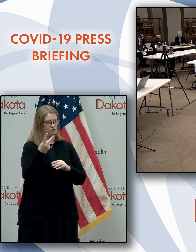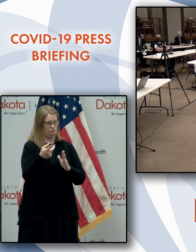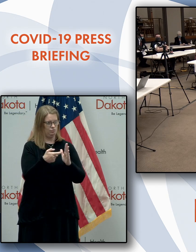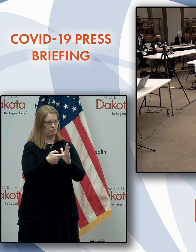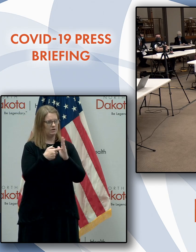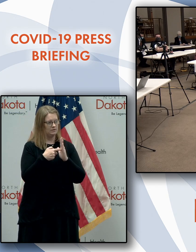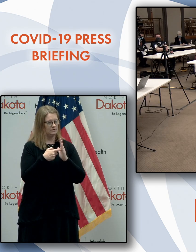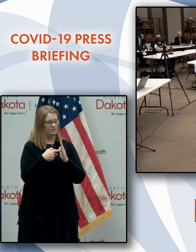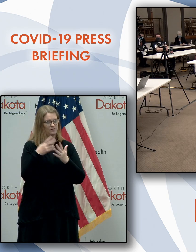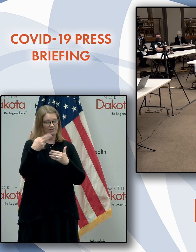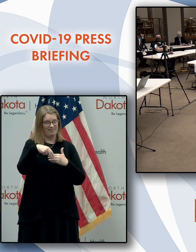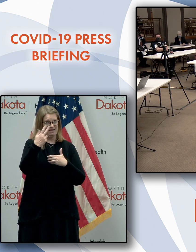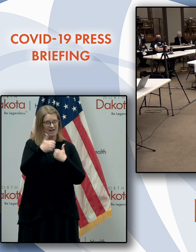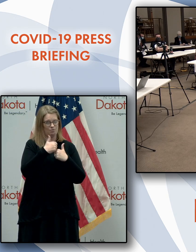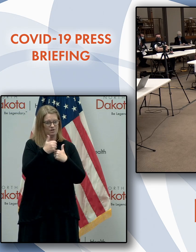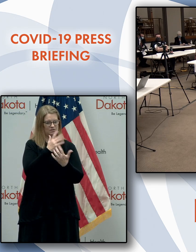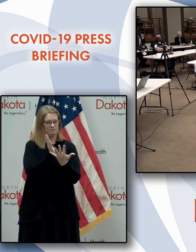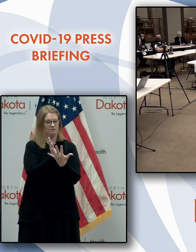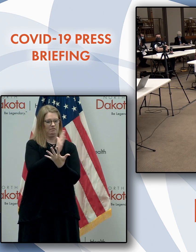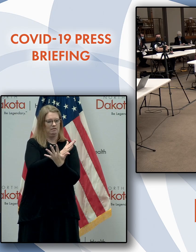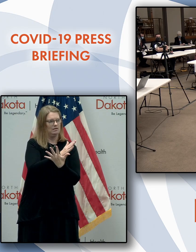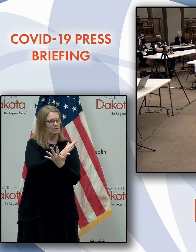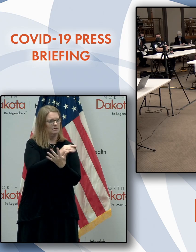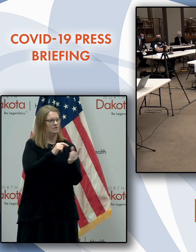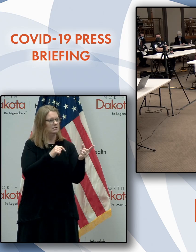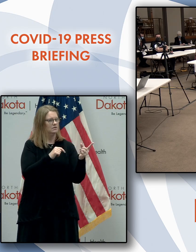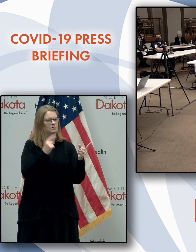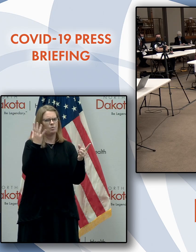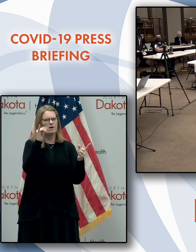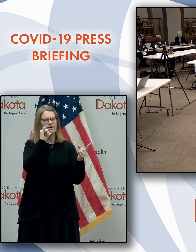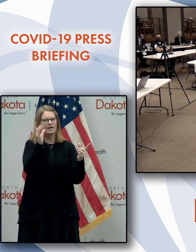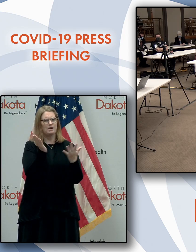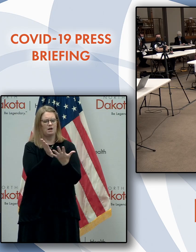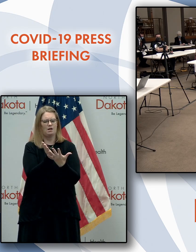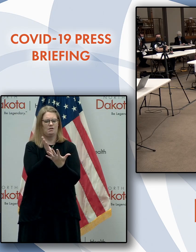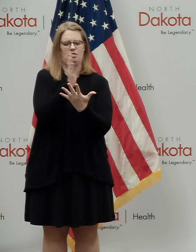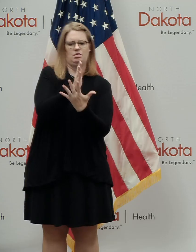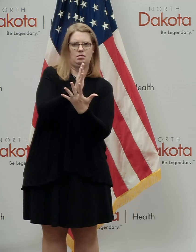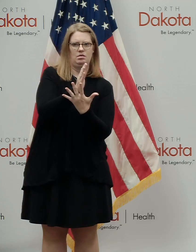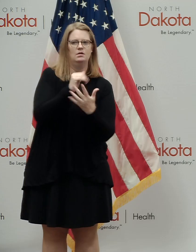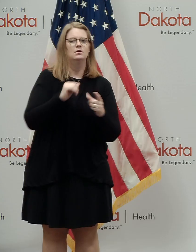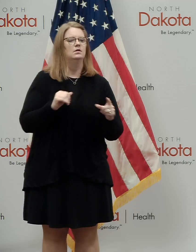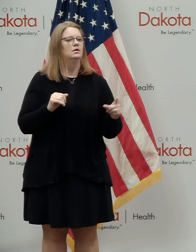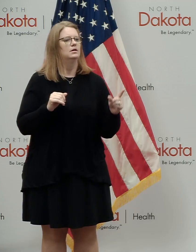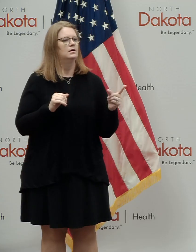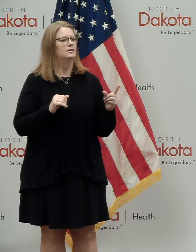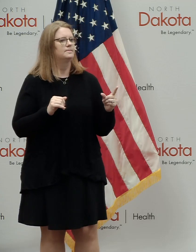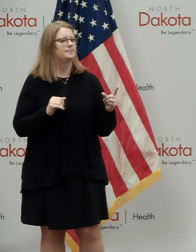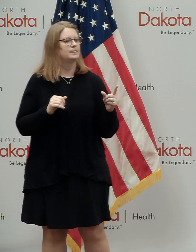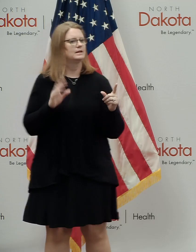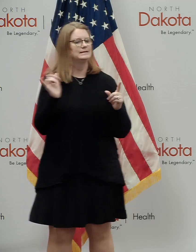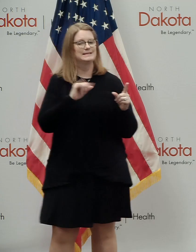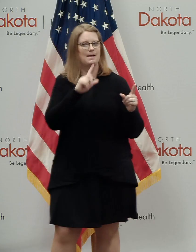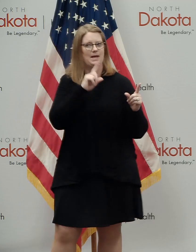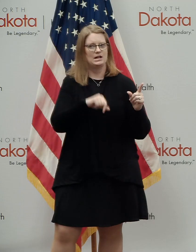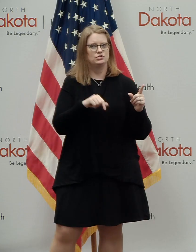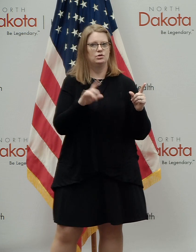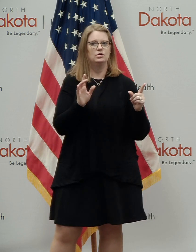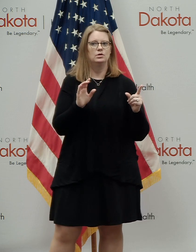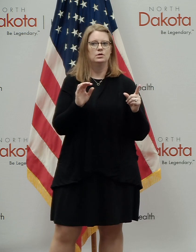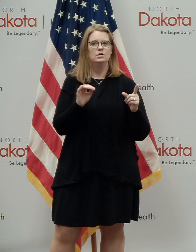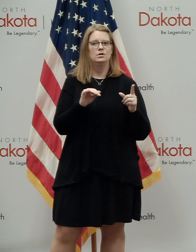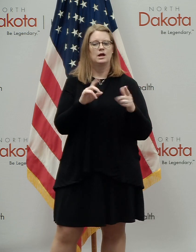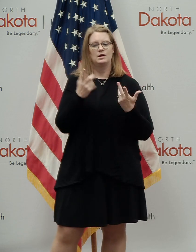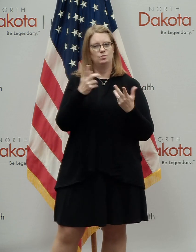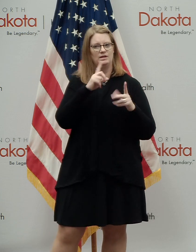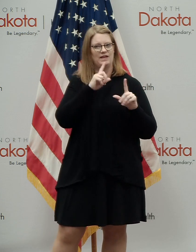for the high risk level. Why aren't those counties moving up today? Well, the same question. Same answer to the same question which